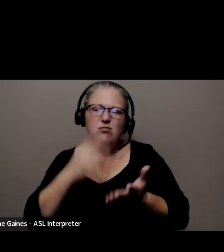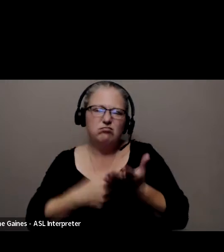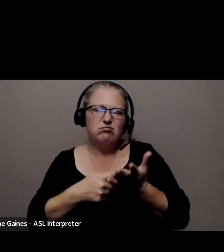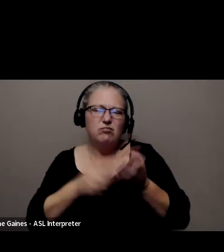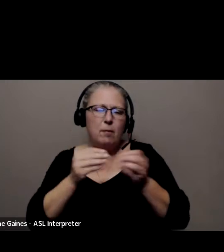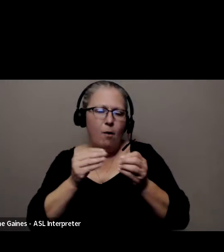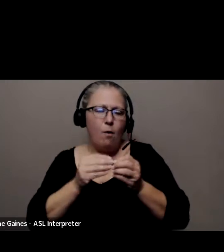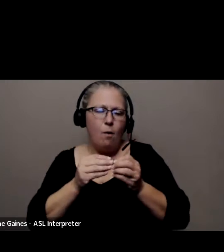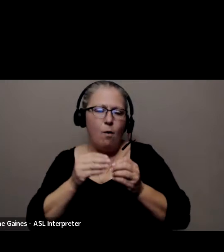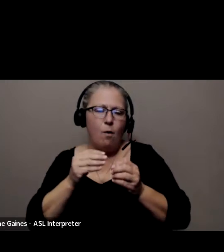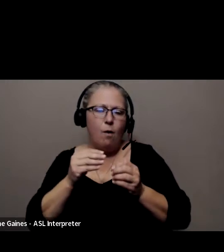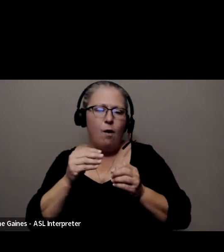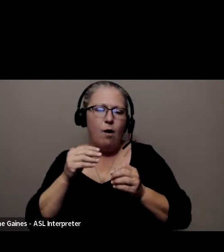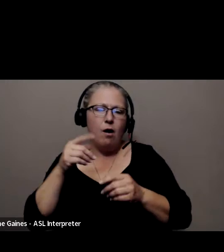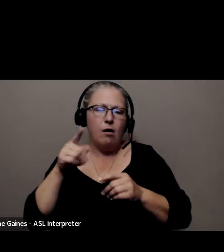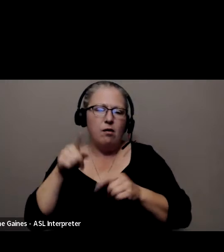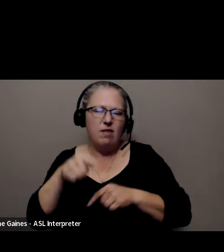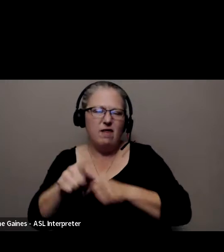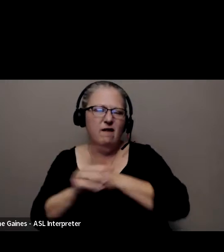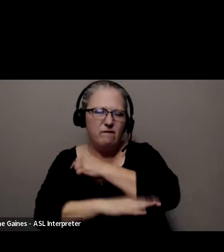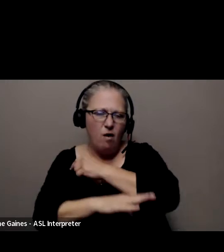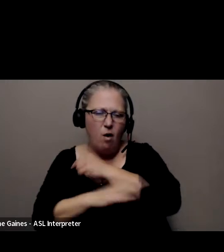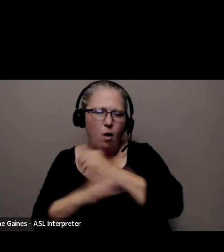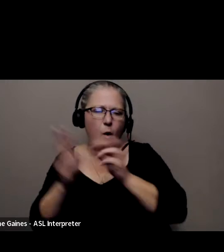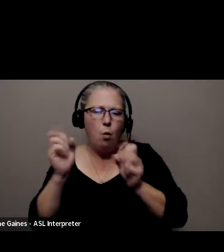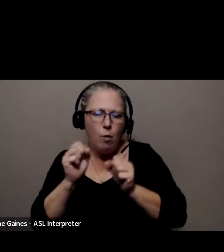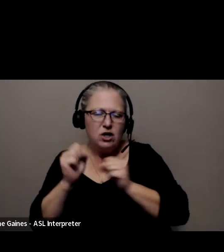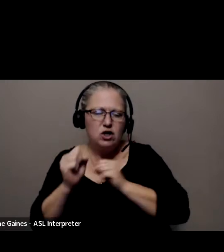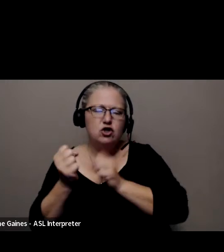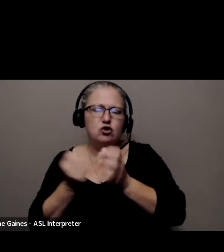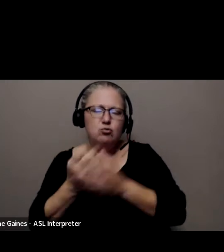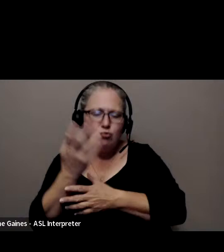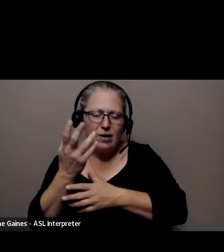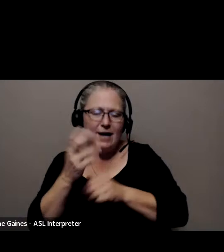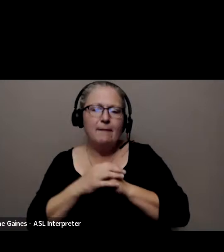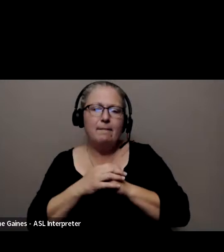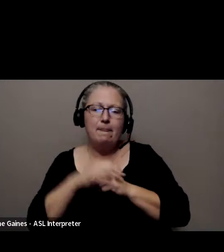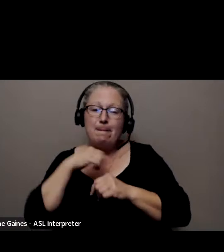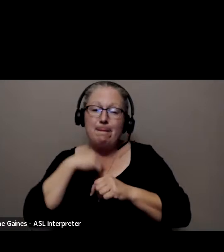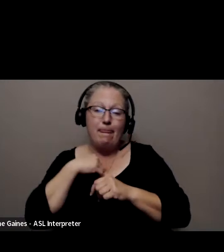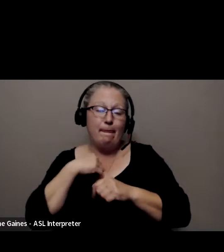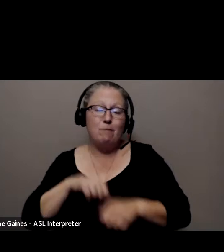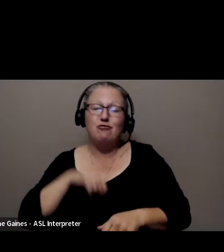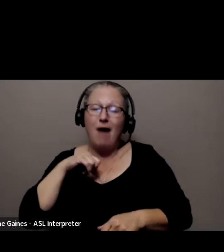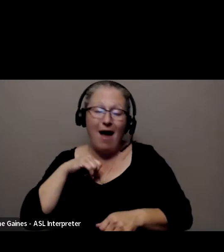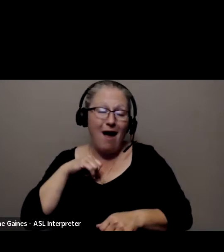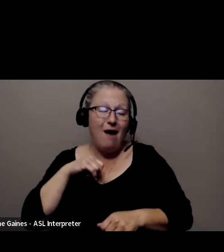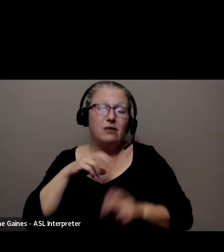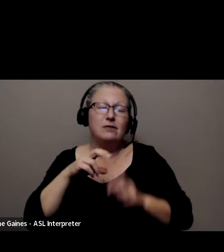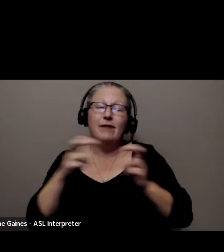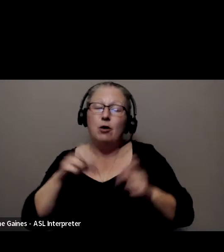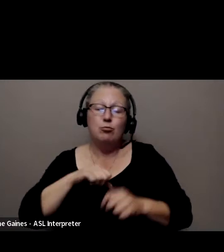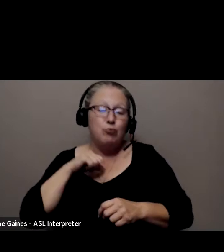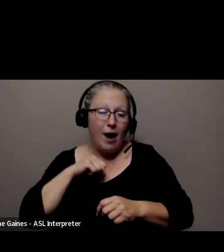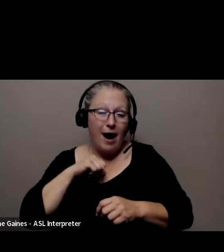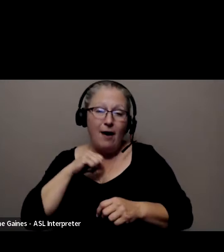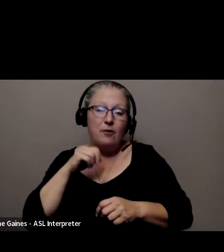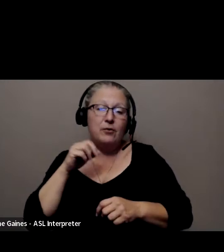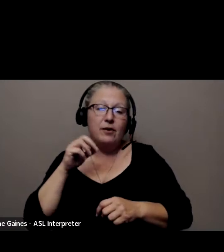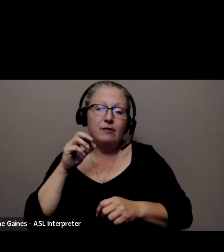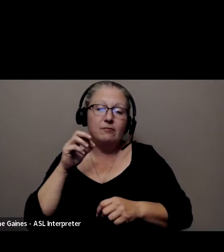about it as we come into the fall and winter and spring. But I am just so proud. I am so proud